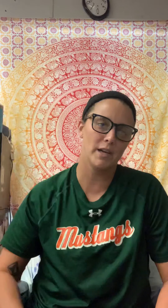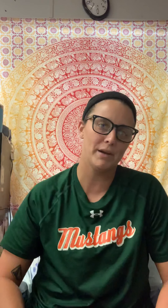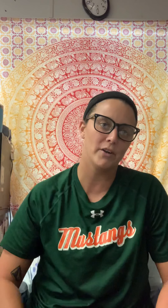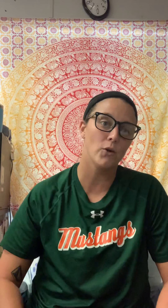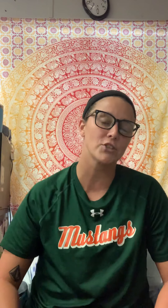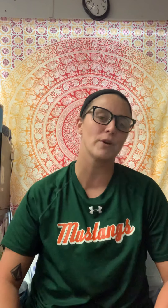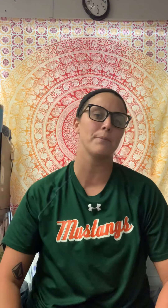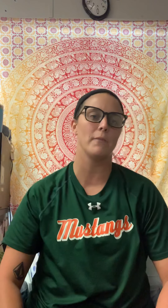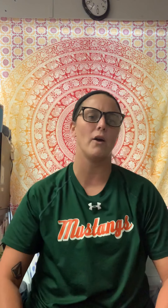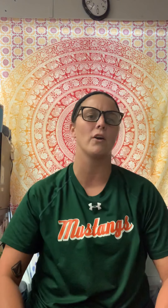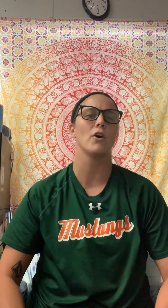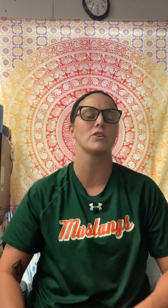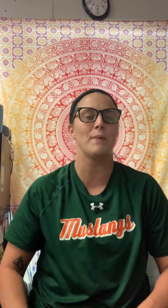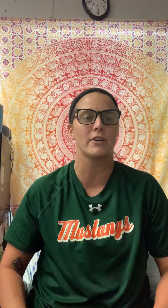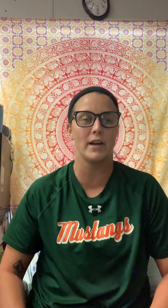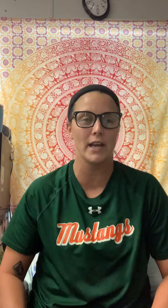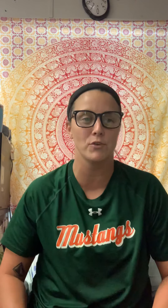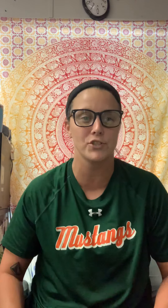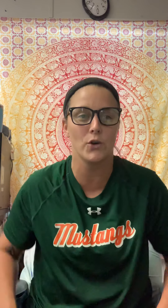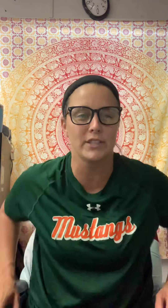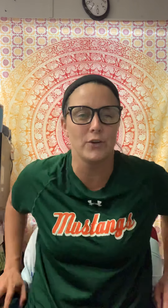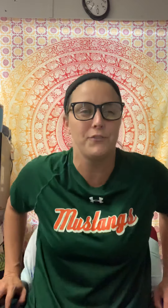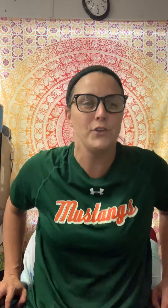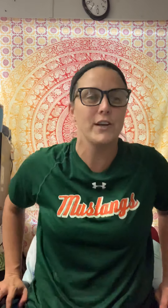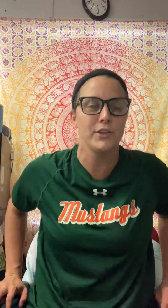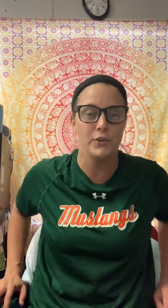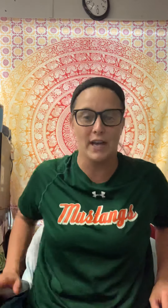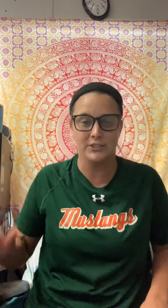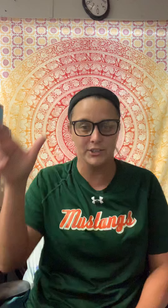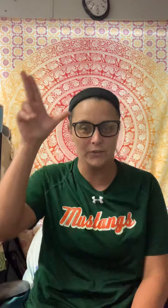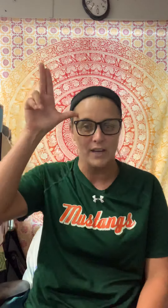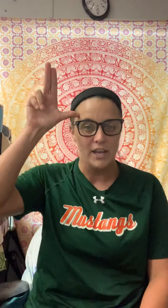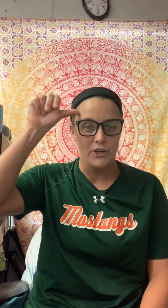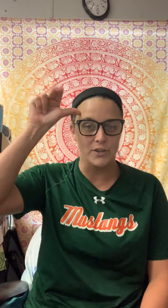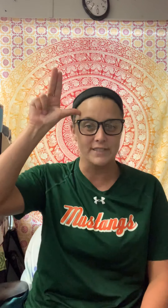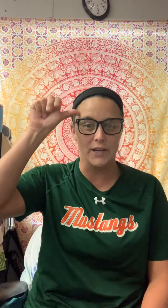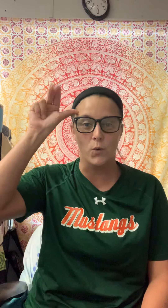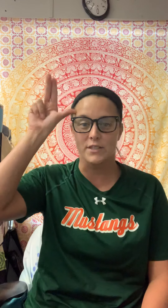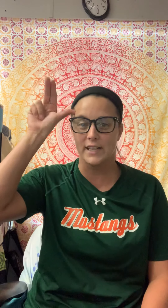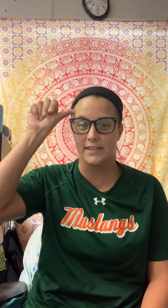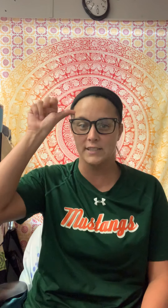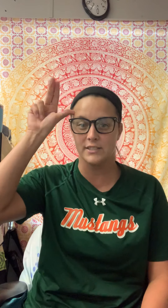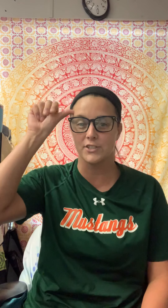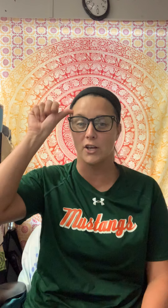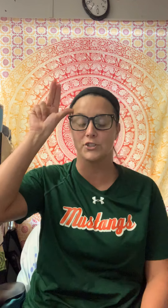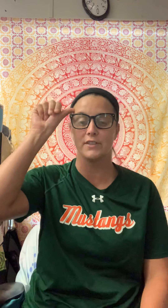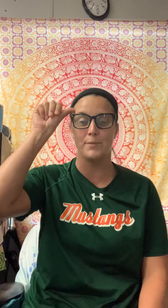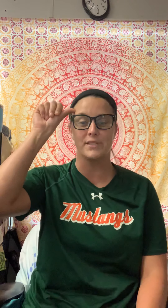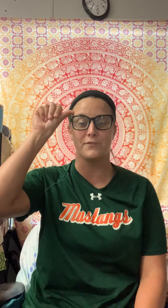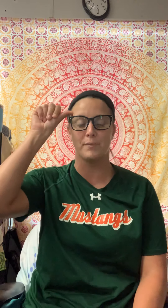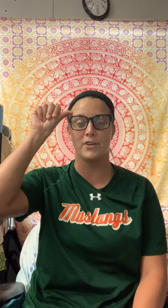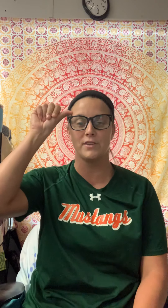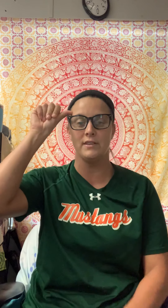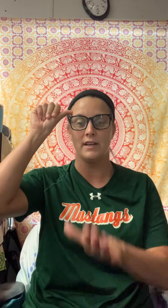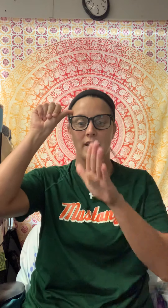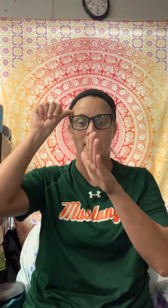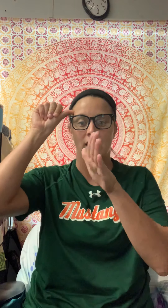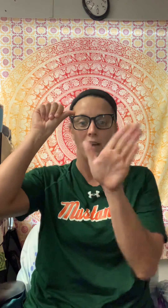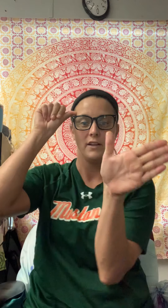about. Horseback riding, I will show because I know a few you guys do. You're going to sign horse like this. This is also our name sign for Mandarin. You're